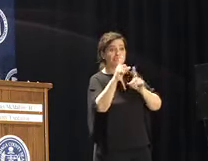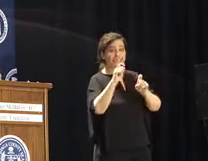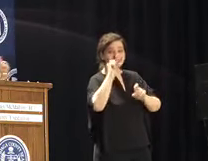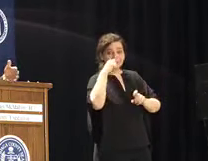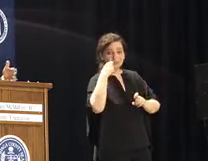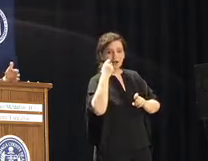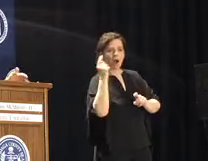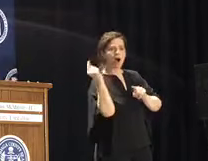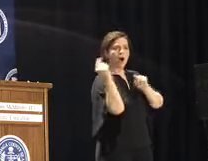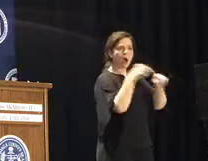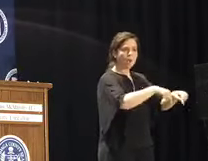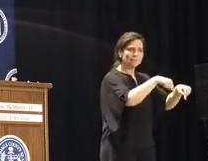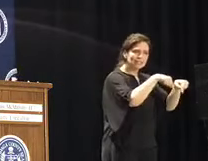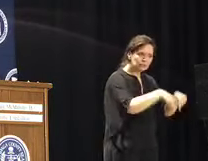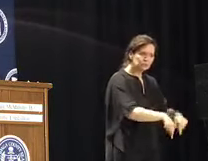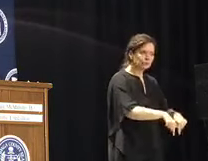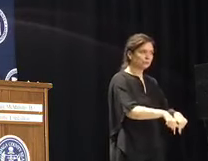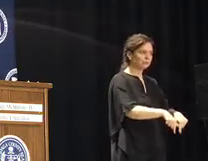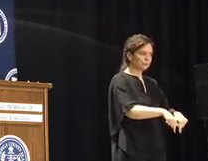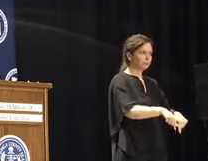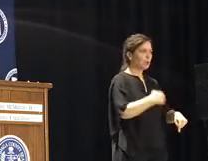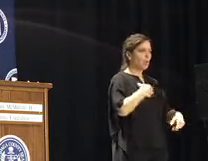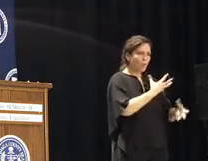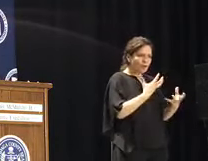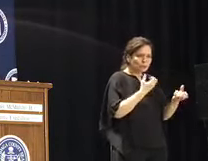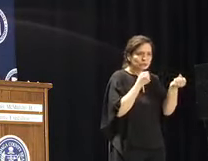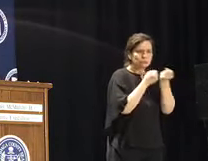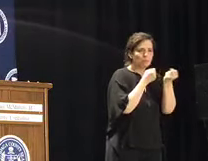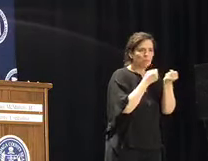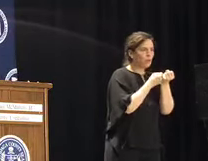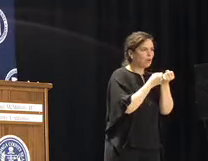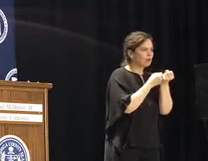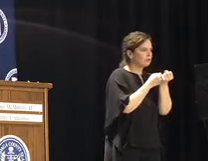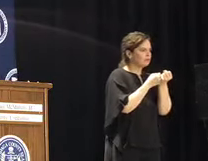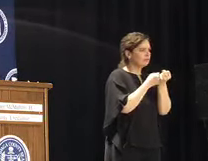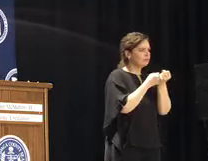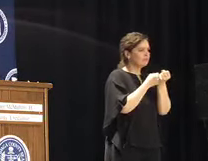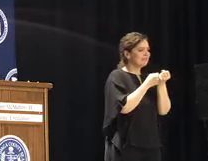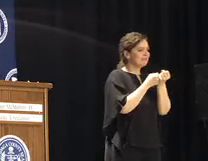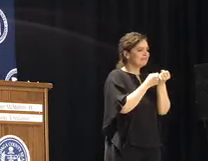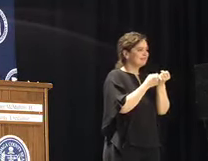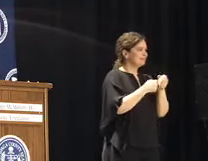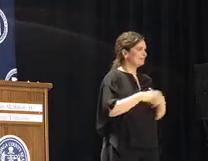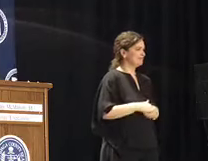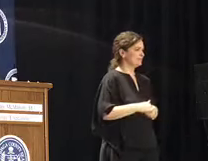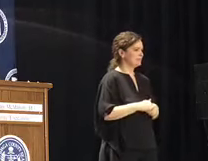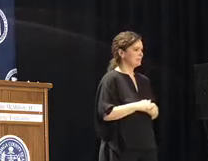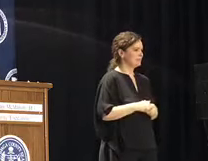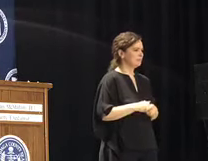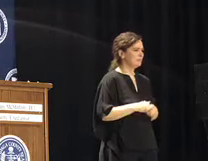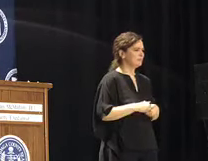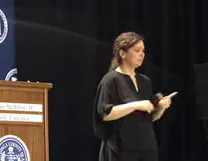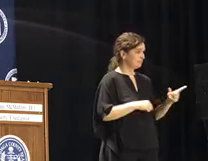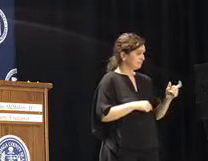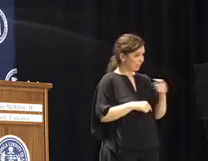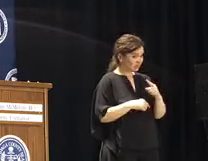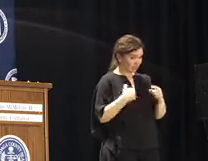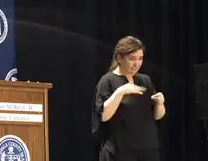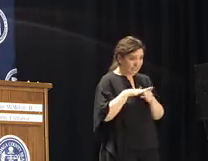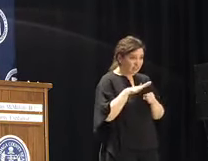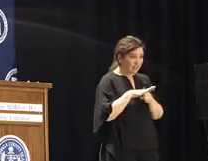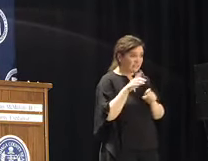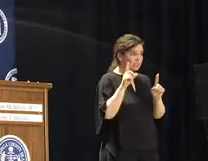that needs to happen. Speaking of that, do you still have enough test kits now We to do. carry you? And are